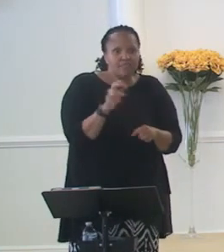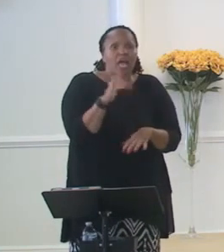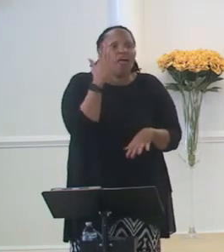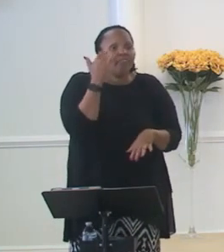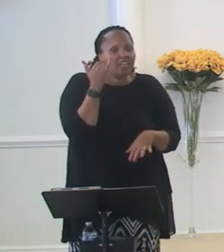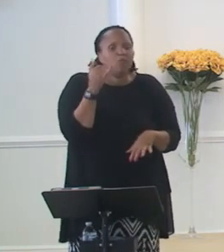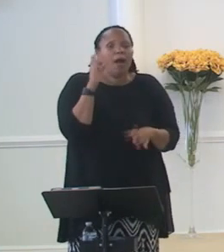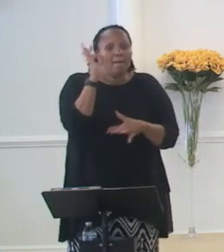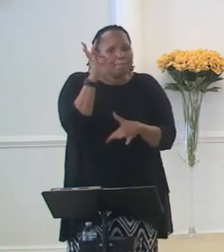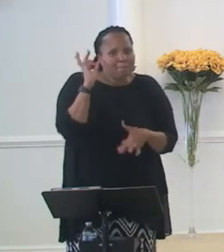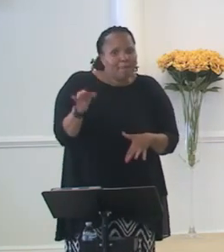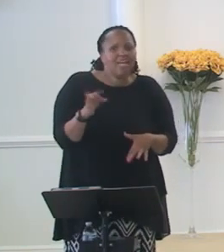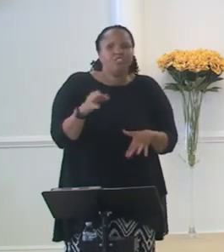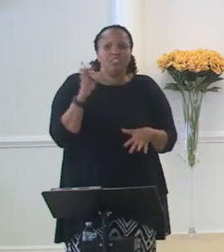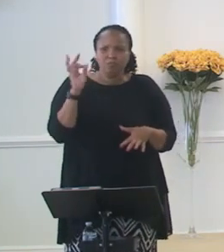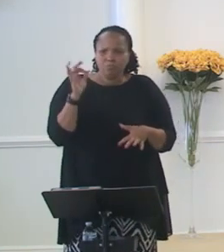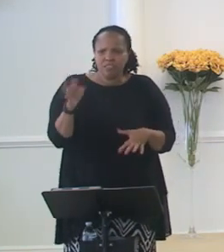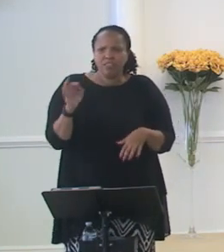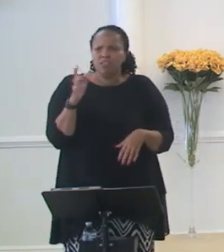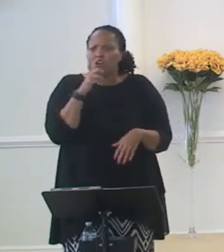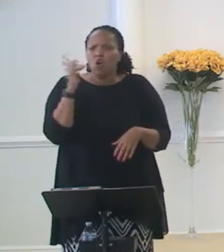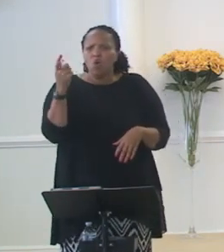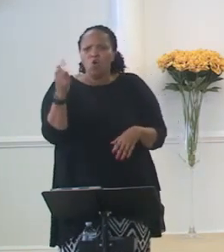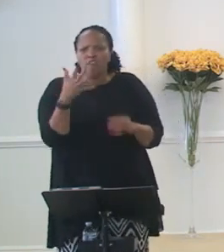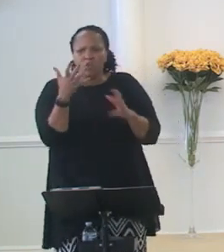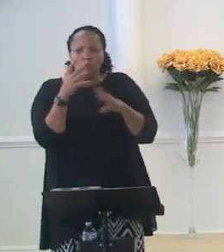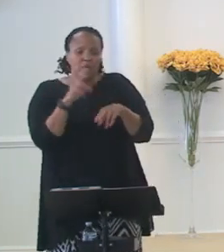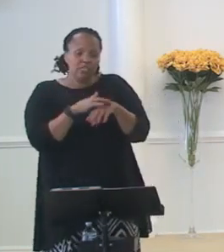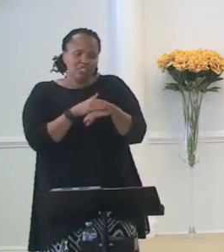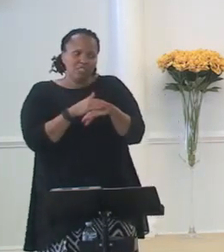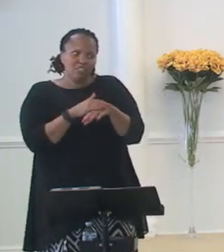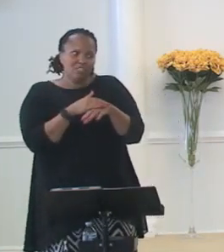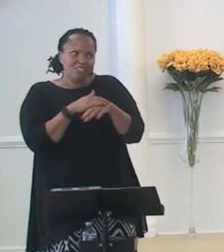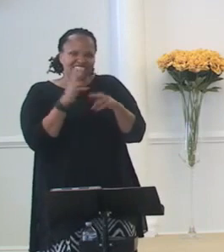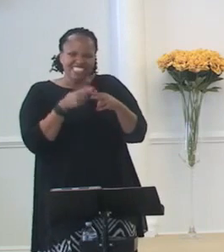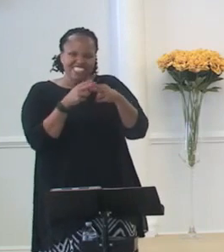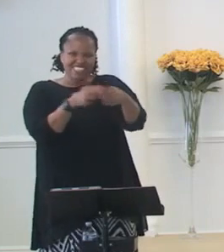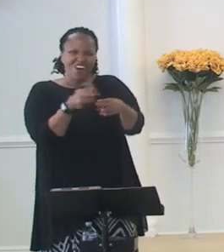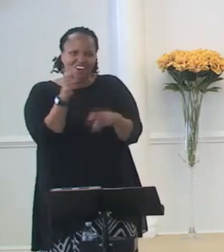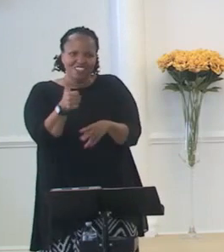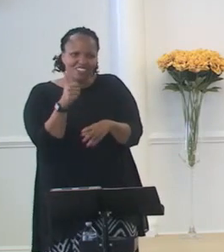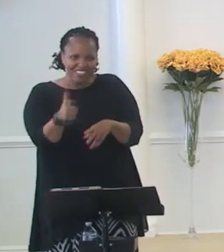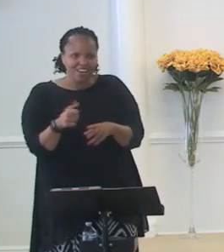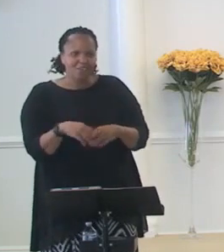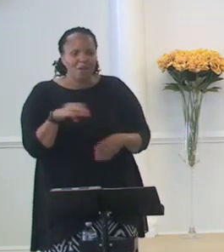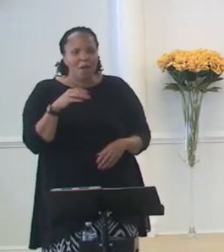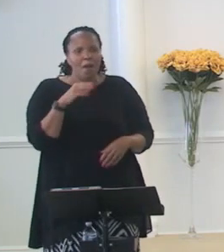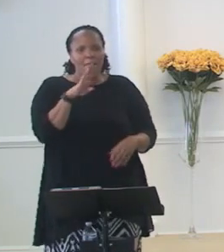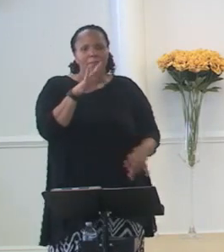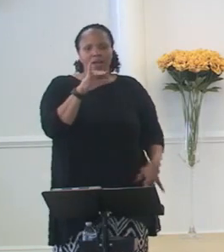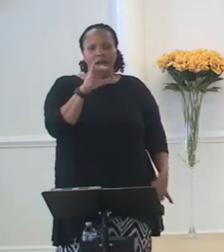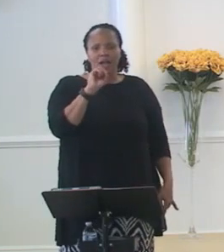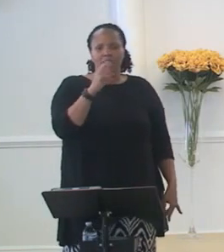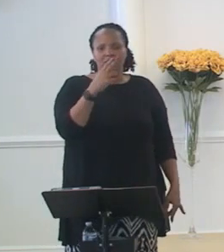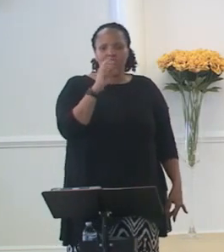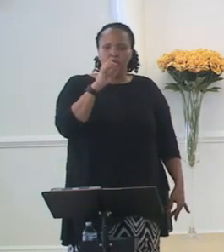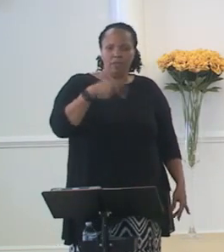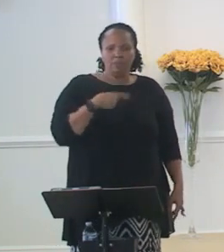preachers, evangelists, whoever and whatever you want to call yourself, bishops, presiding bishops, elect